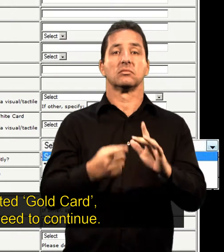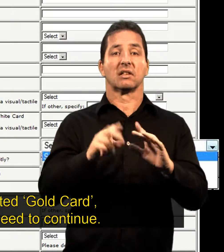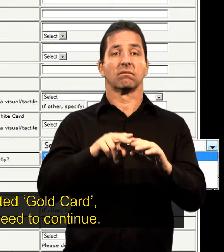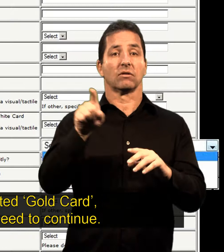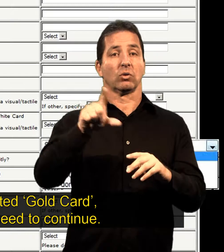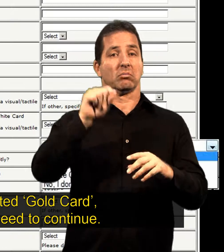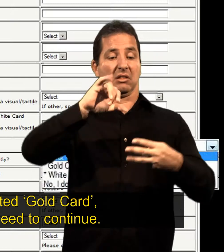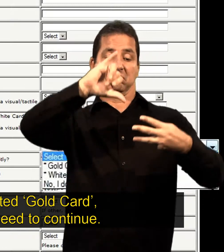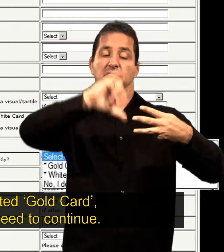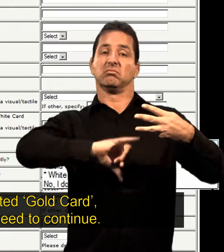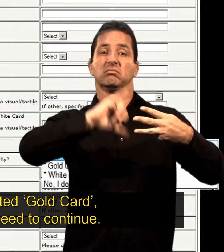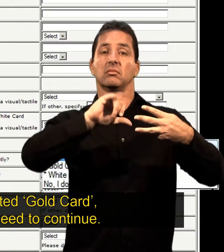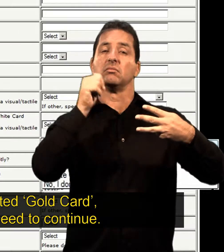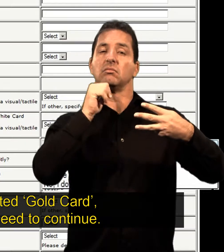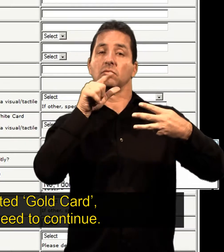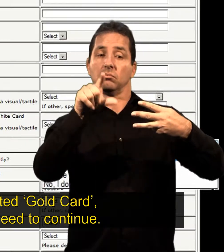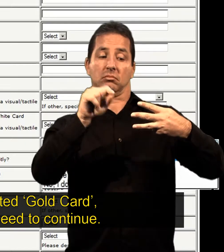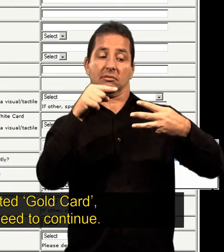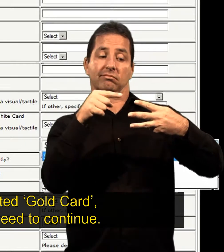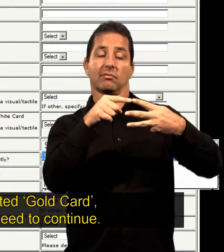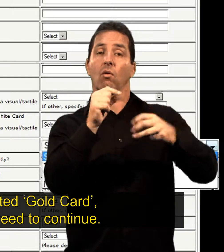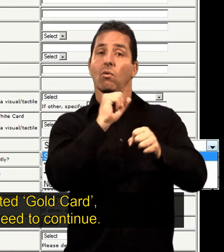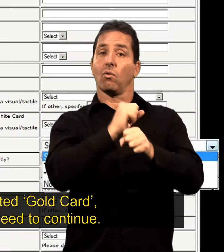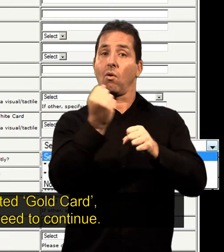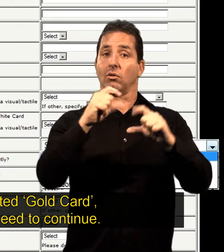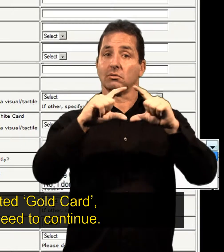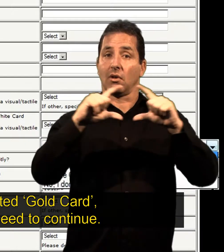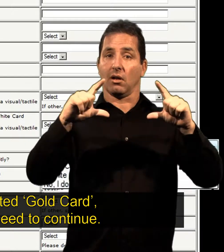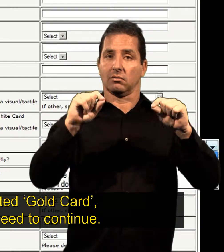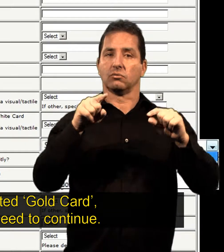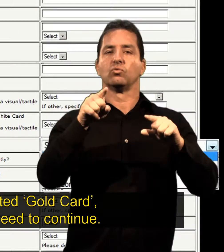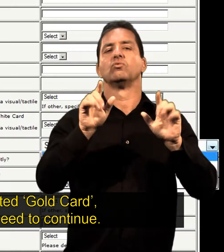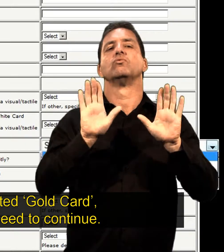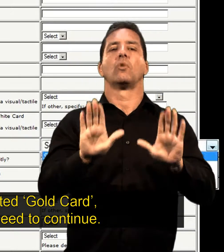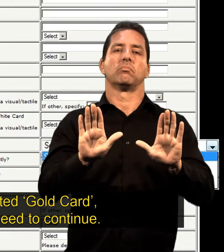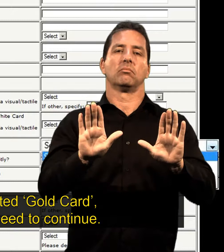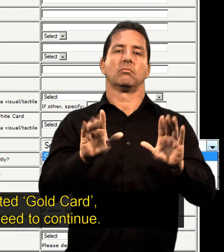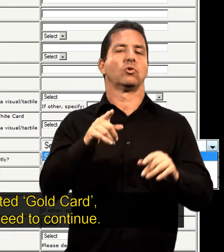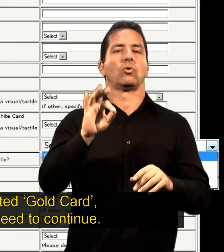If you selected Gold Card, there is no need to continue.